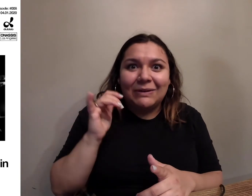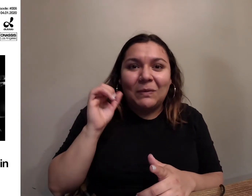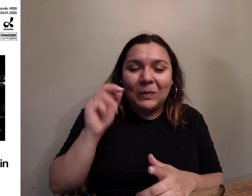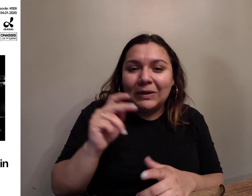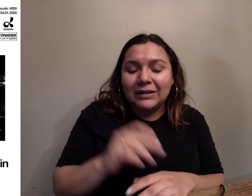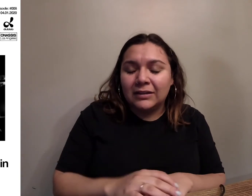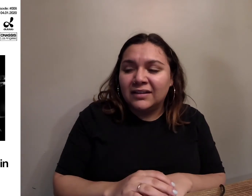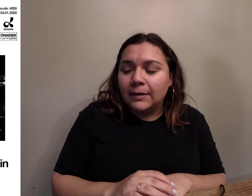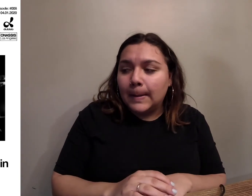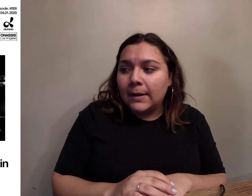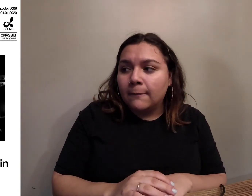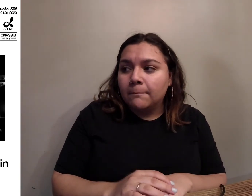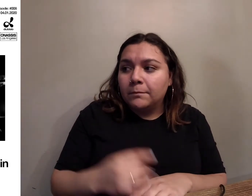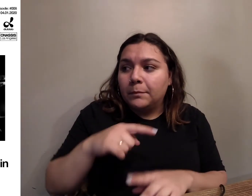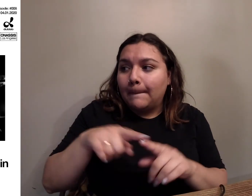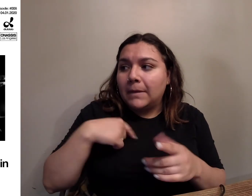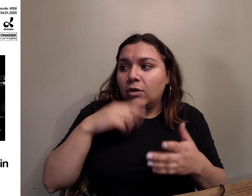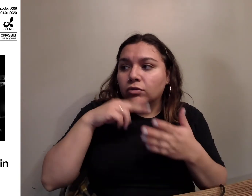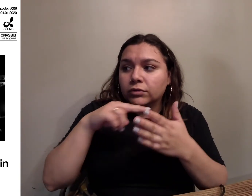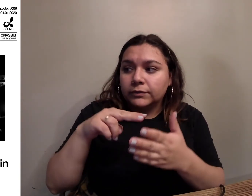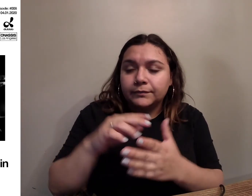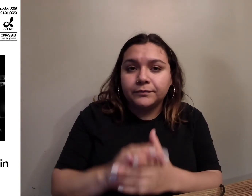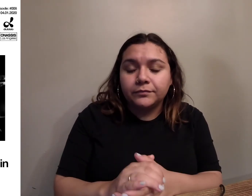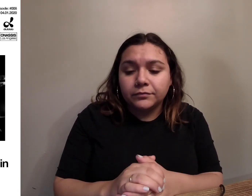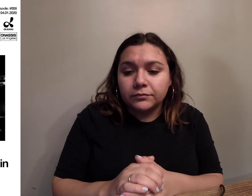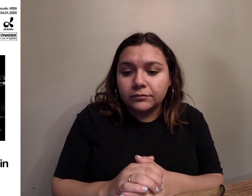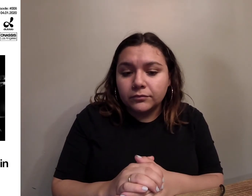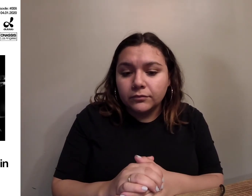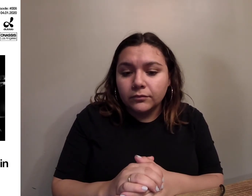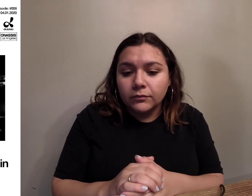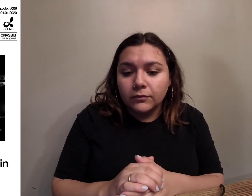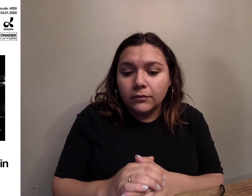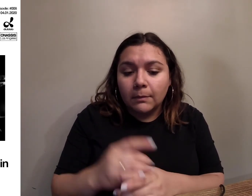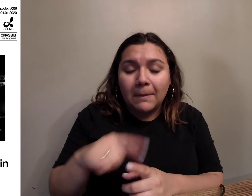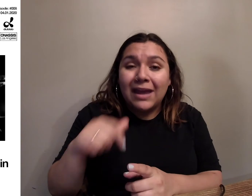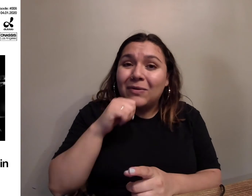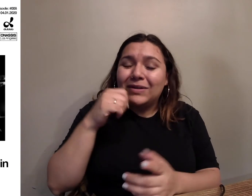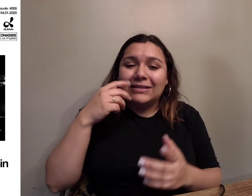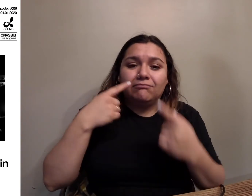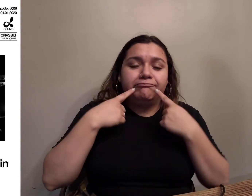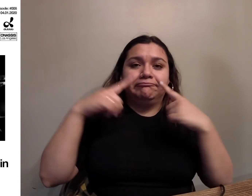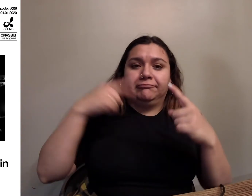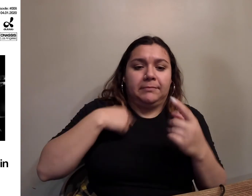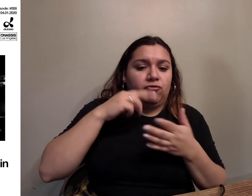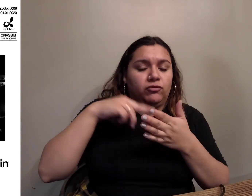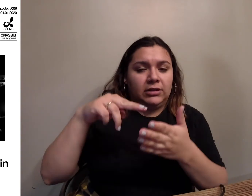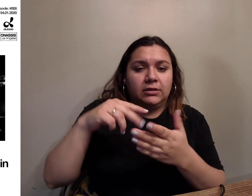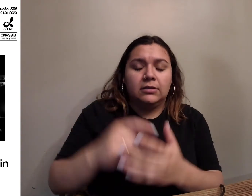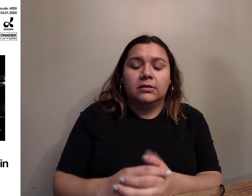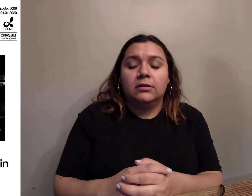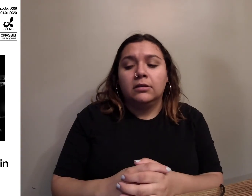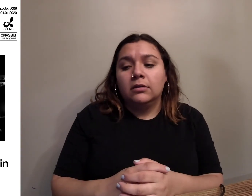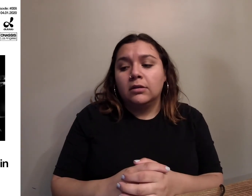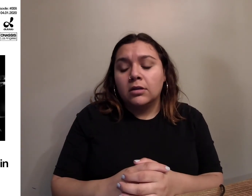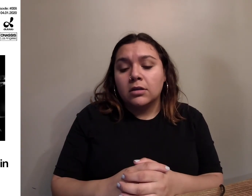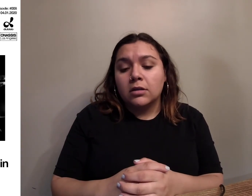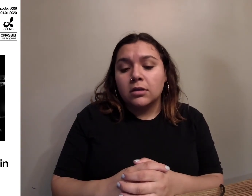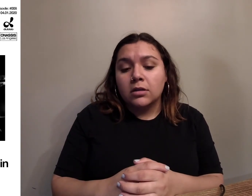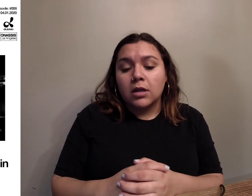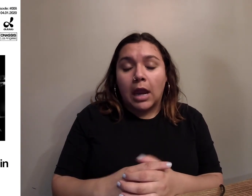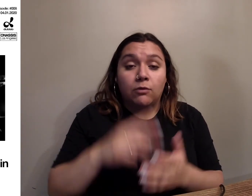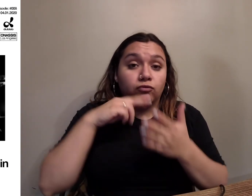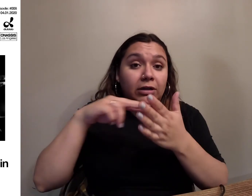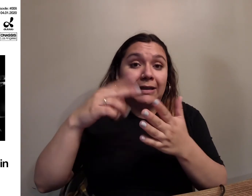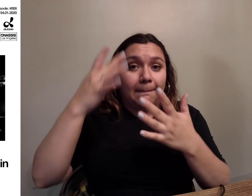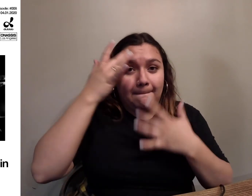then I was looking at other plague literature, and that wasn't working. And then I